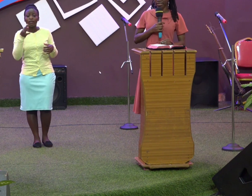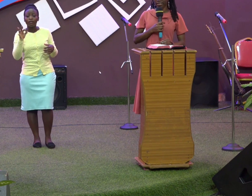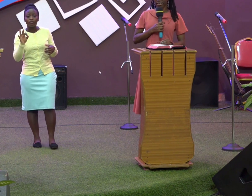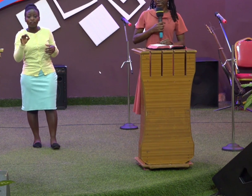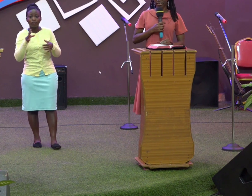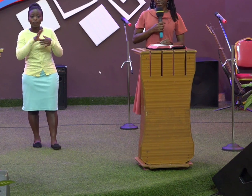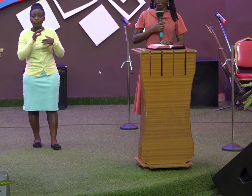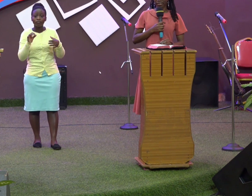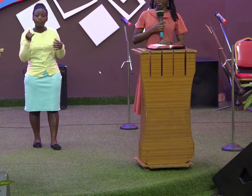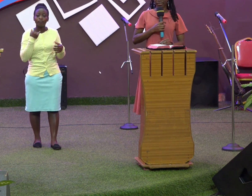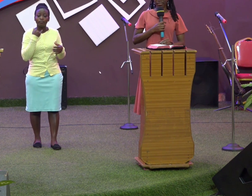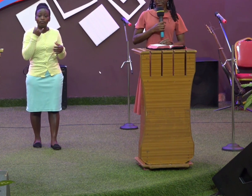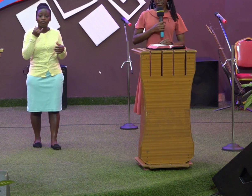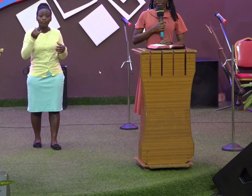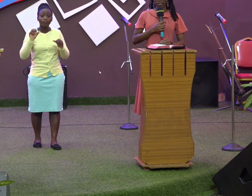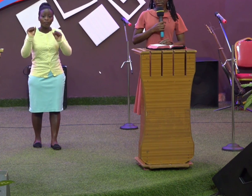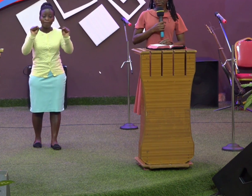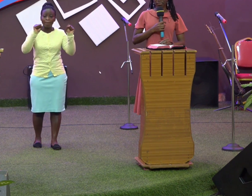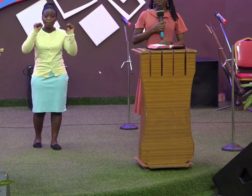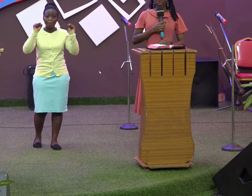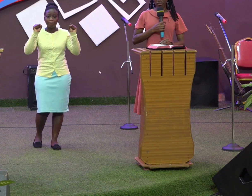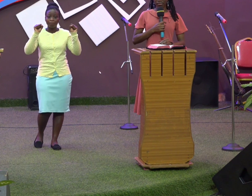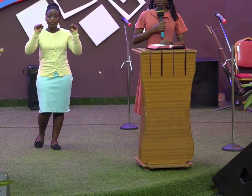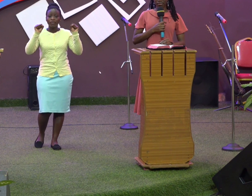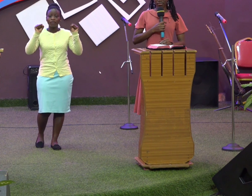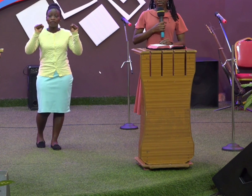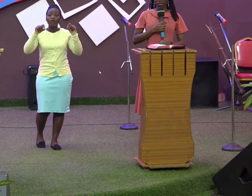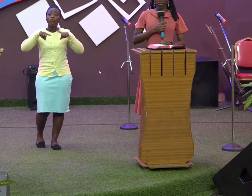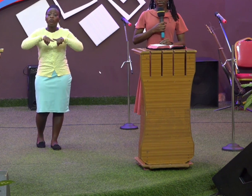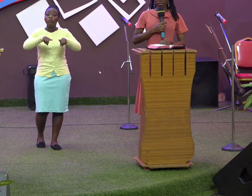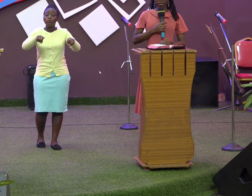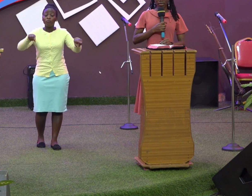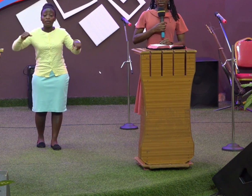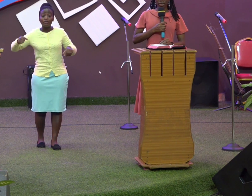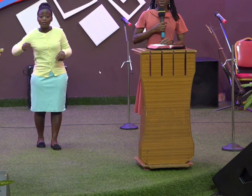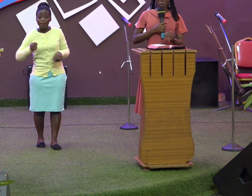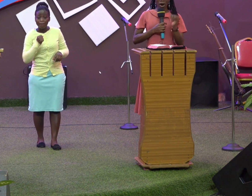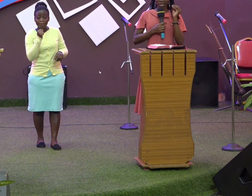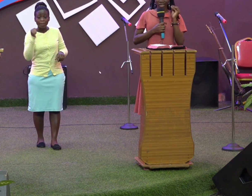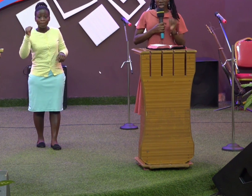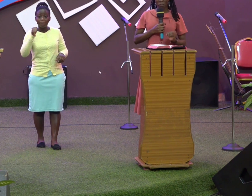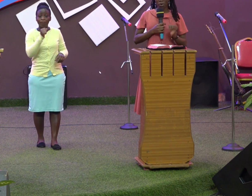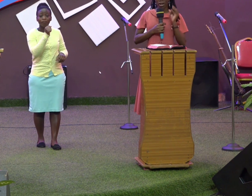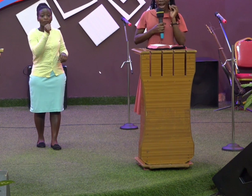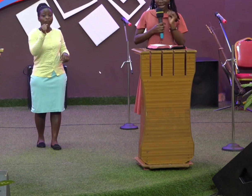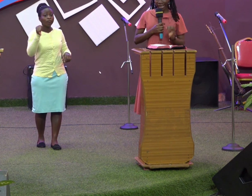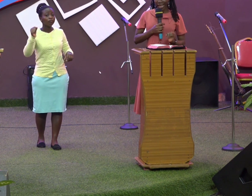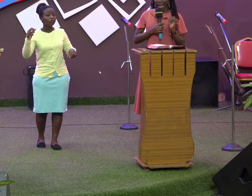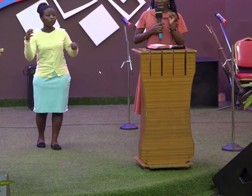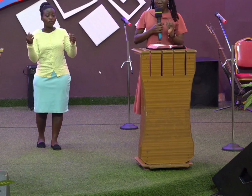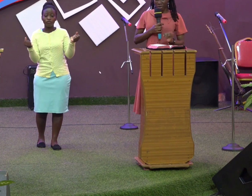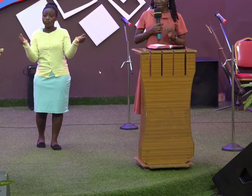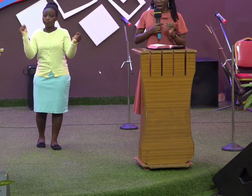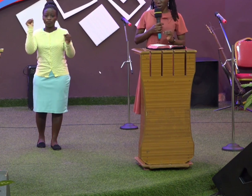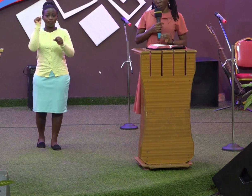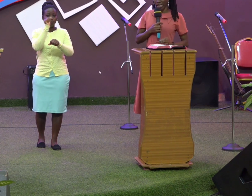brethren. Otambula nga oli champion, ng'oli kabaka, era ng'oli kabona mbulamu obwawabweru. You walk as a champion, a king